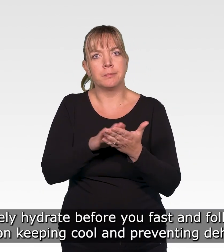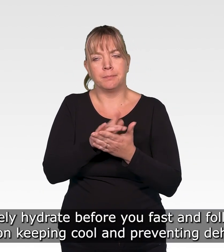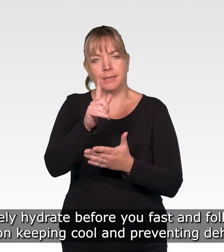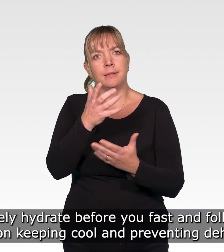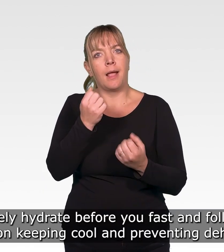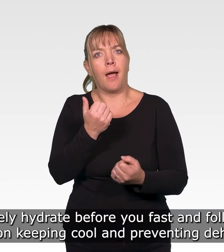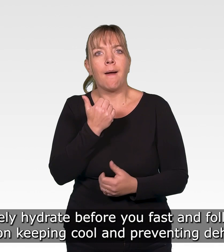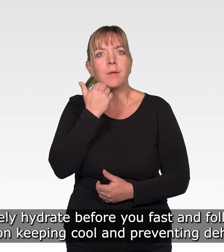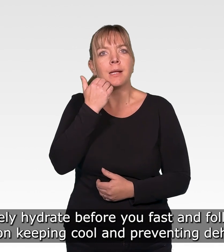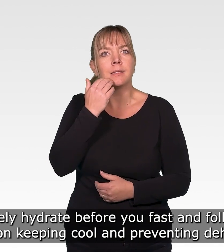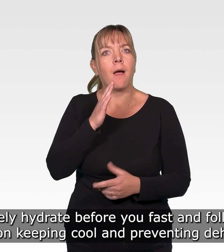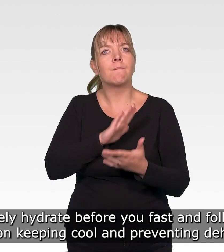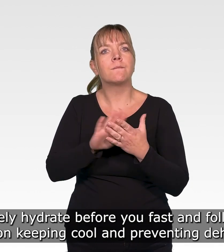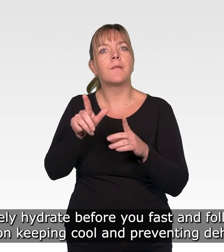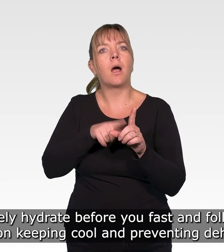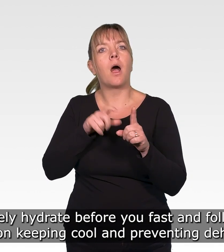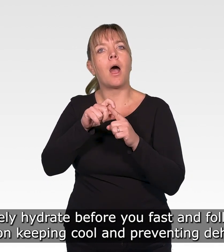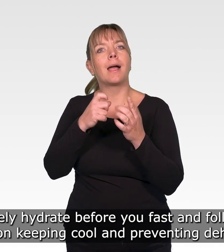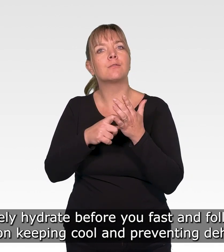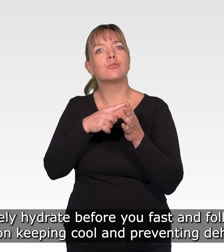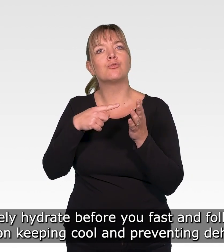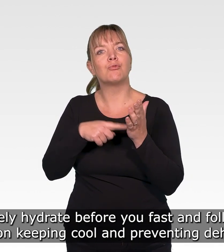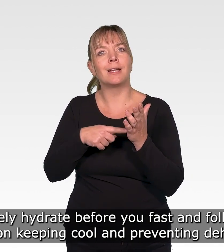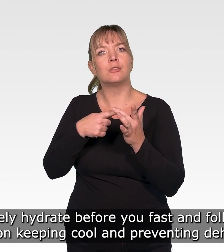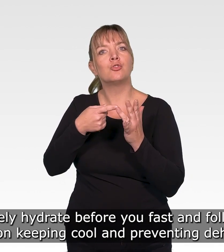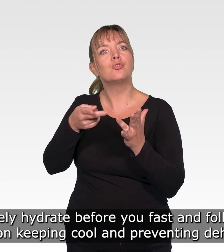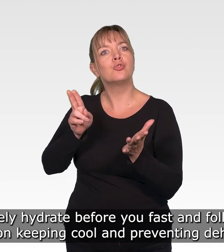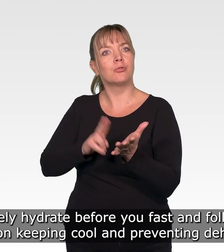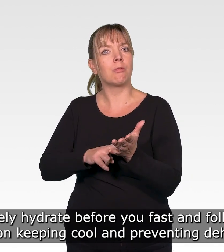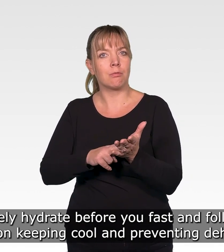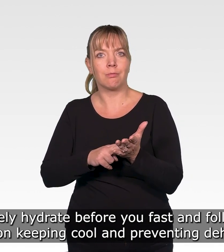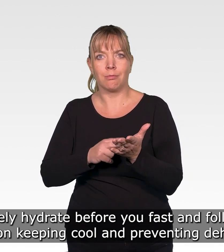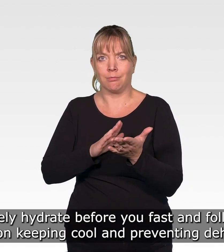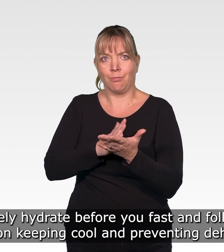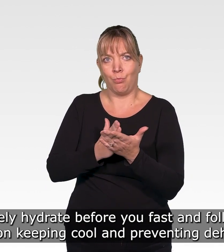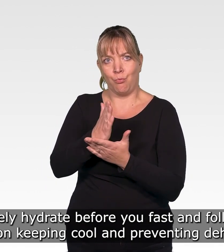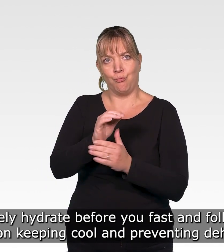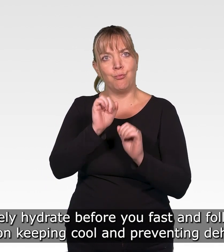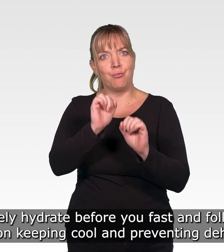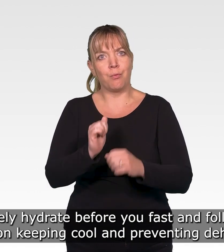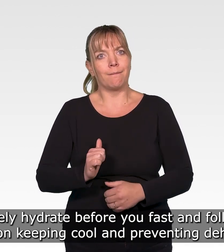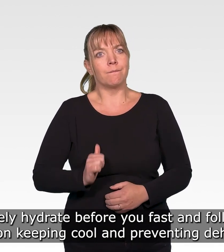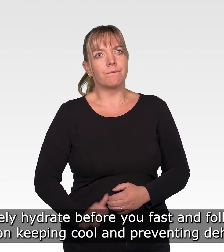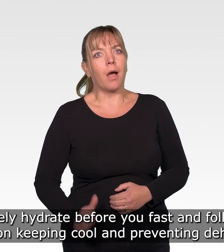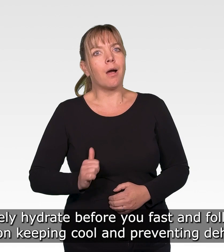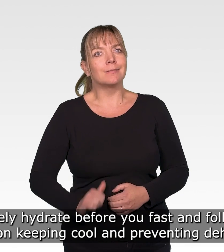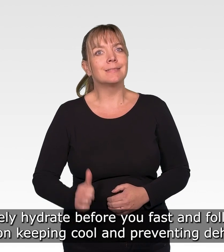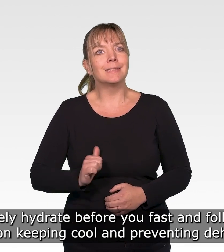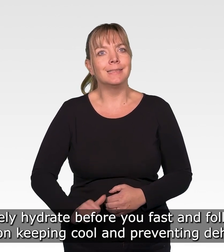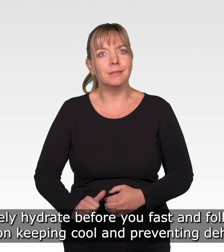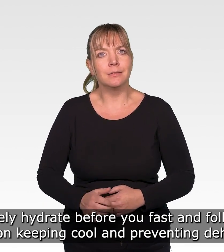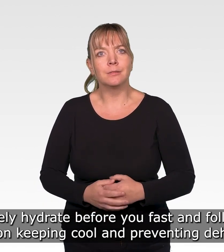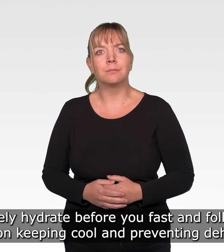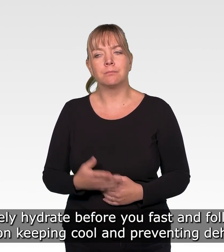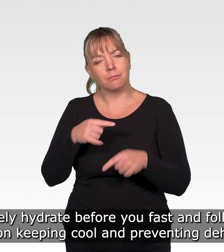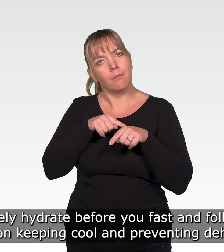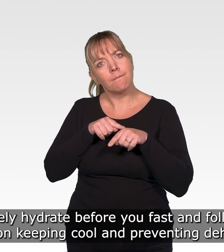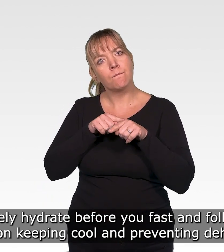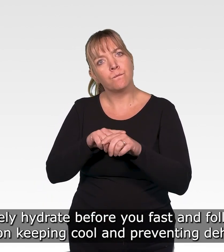If you are fasting during a heat wave, it is important to drink enough to adequately hydrate before you fast and follow the guidance on keeping